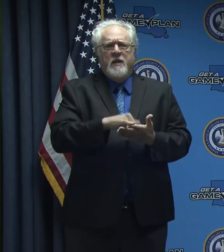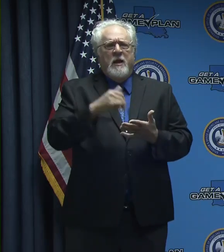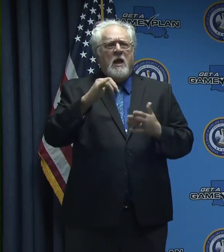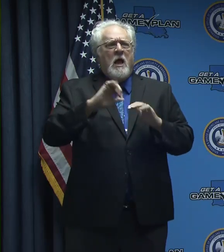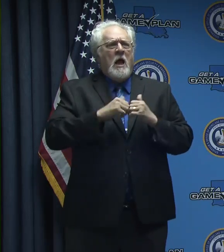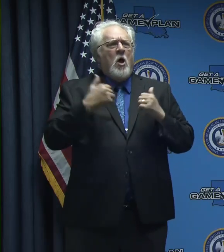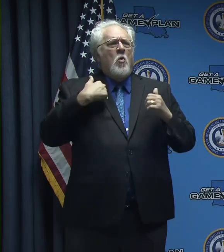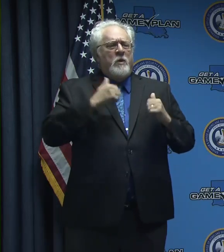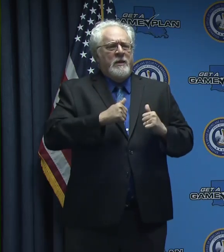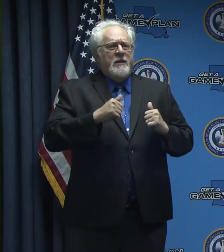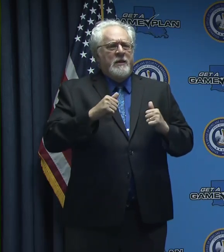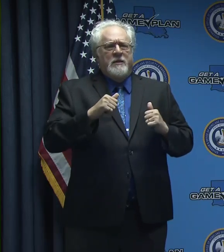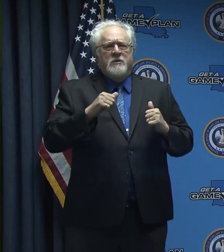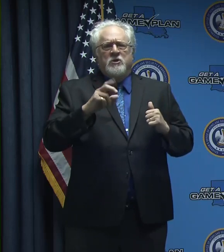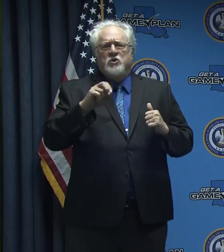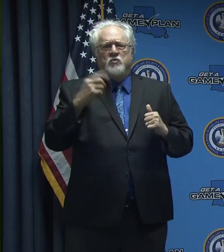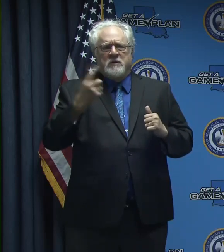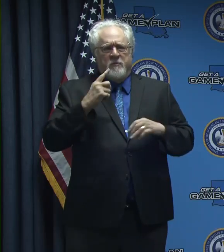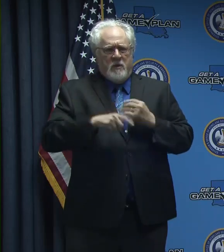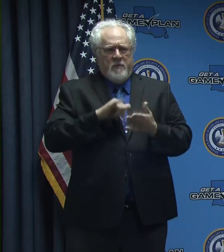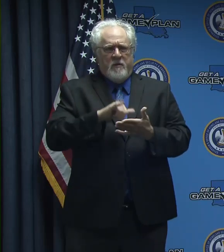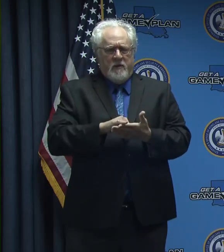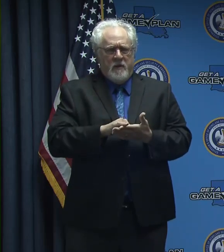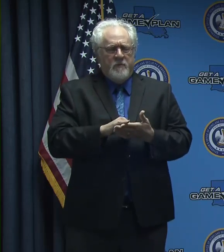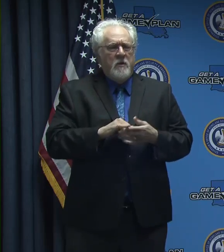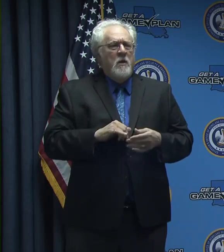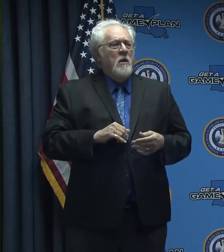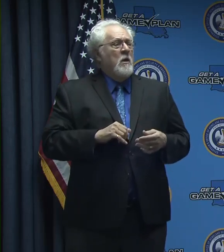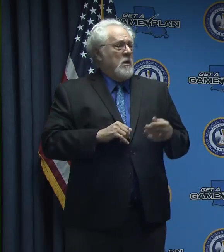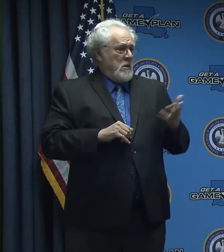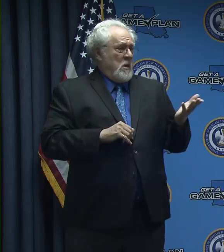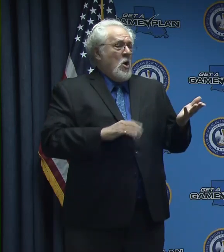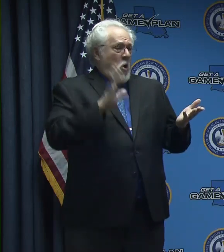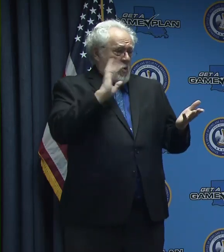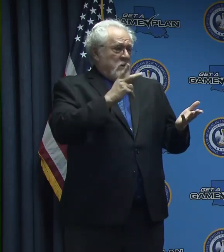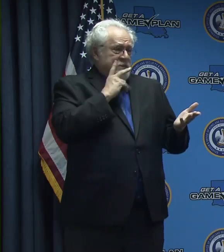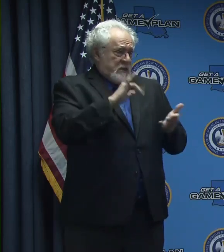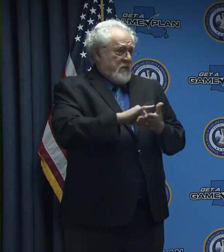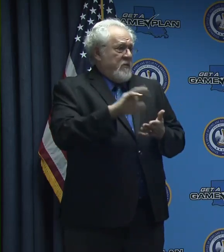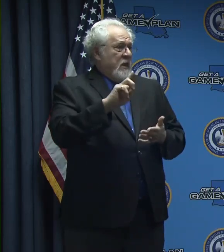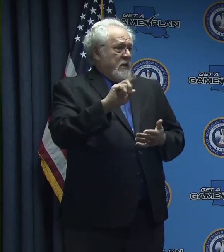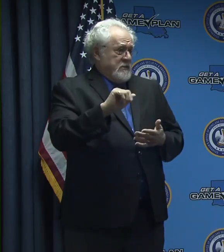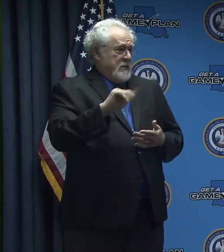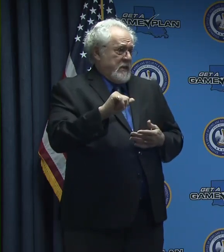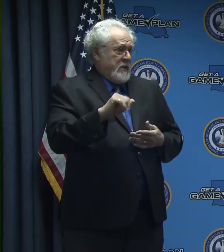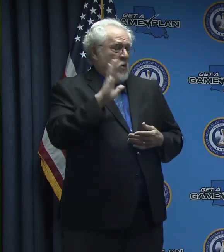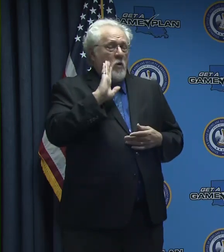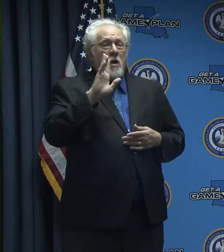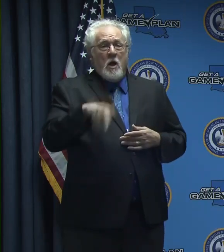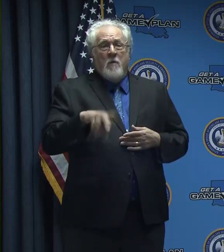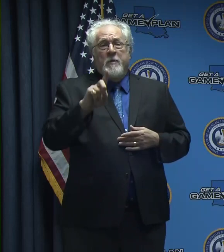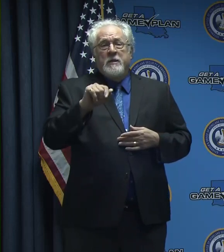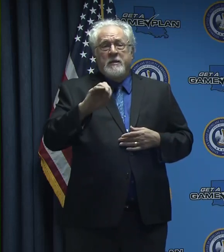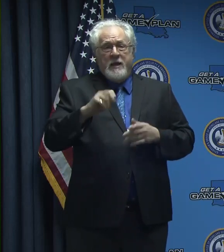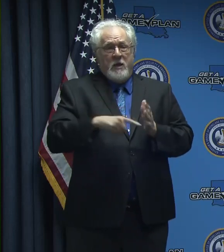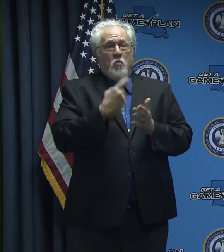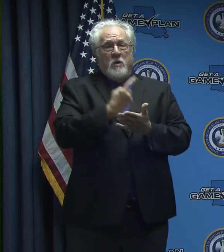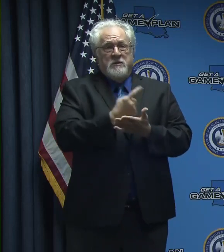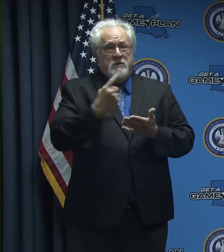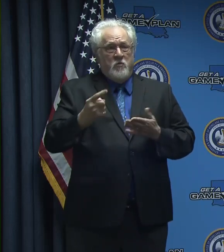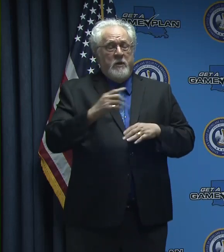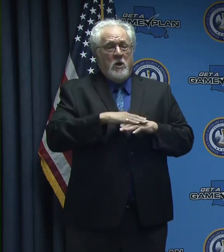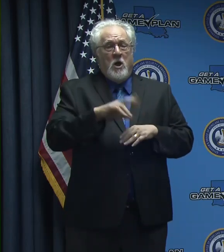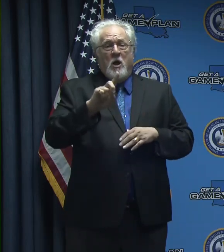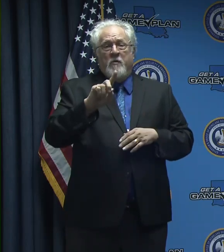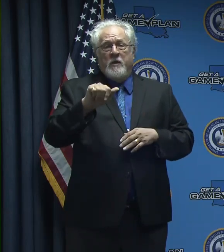can do about that as quickly as possible. So yes, you're going to see that. That will be updated once a week on the